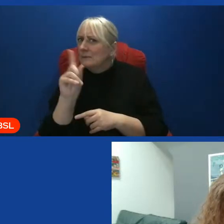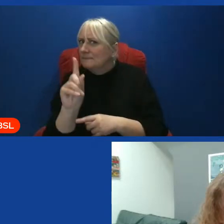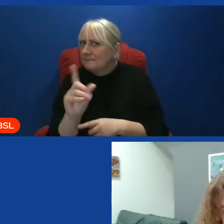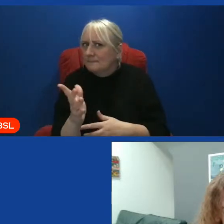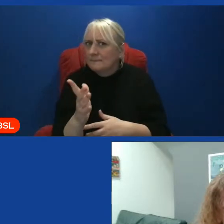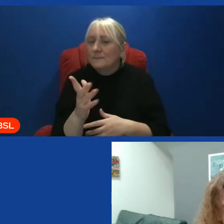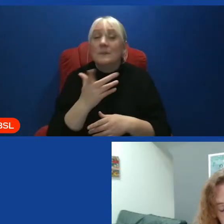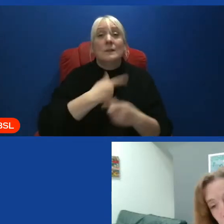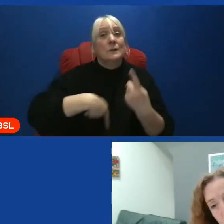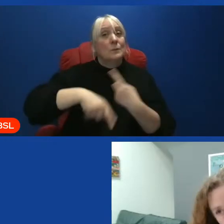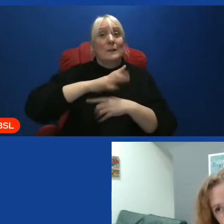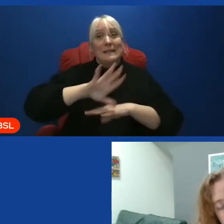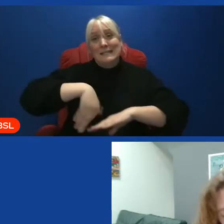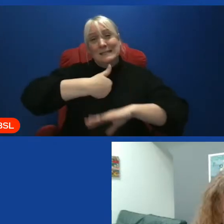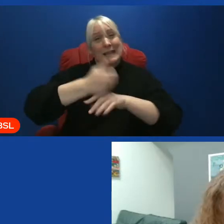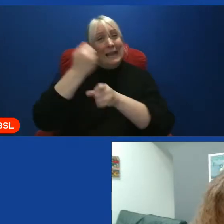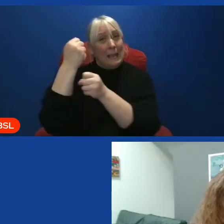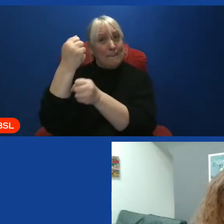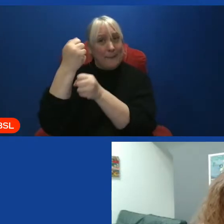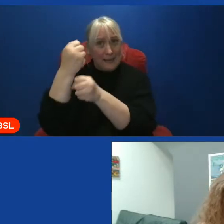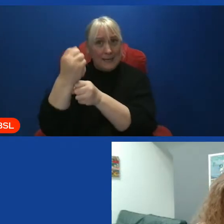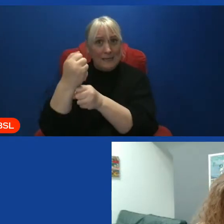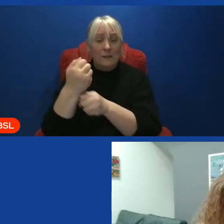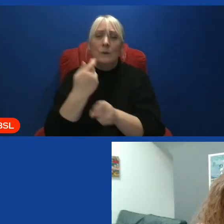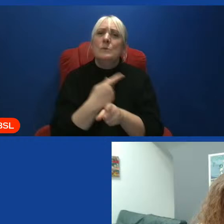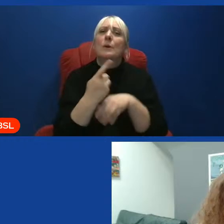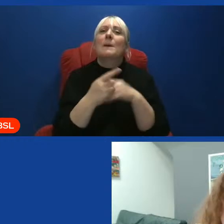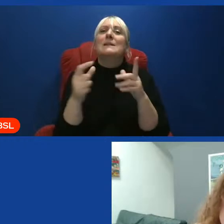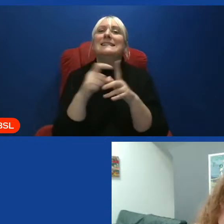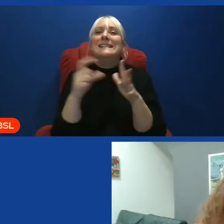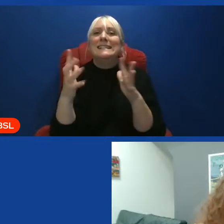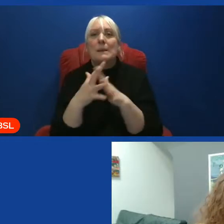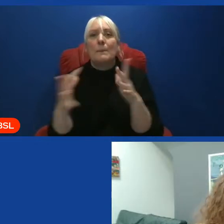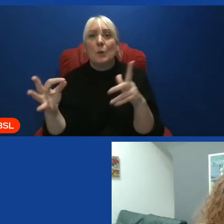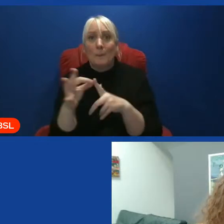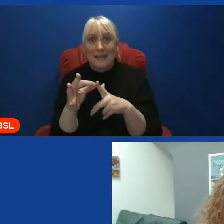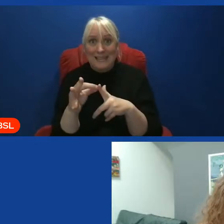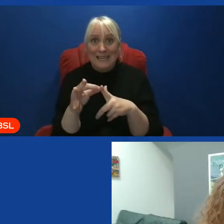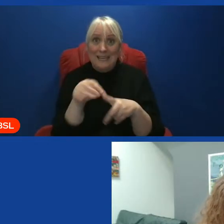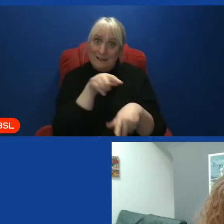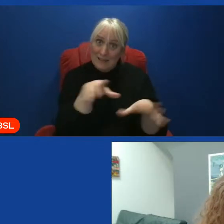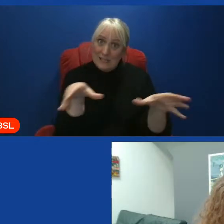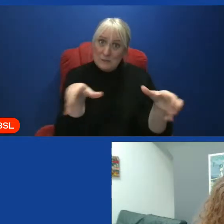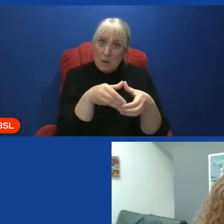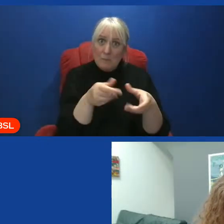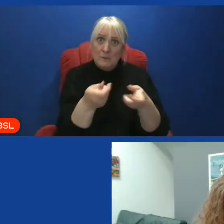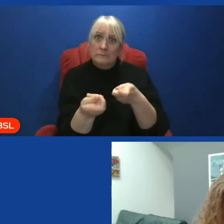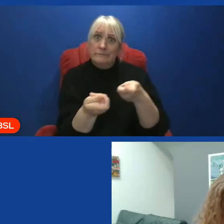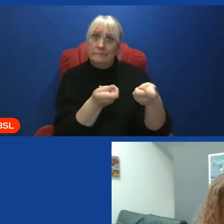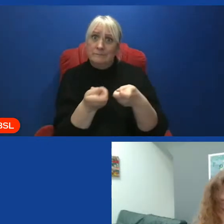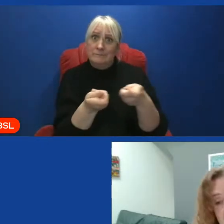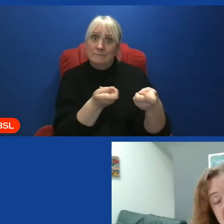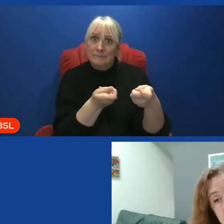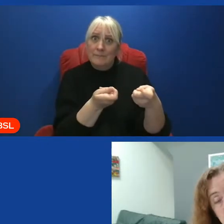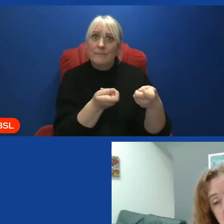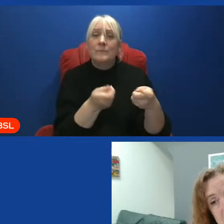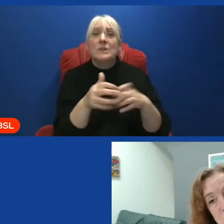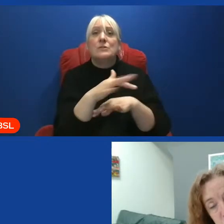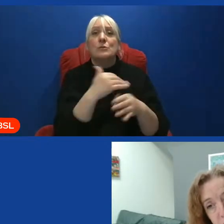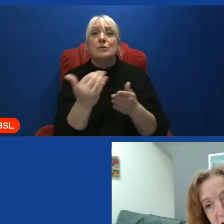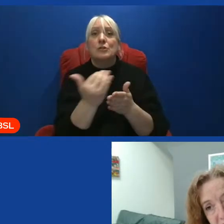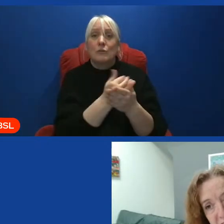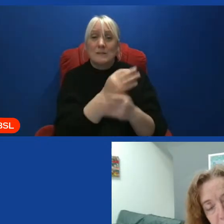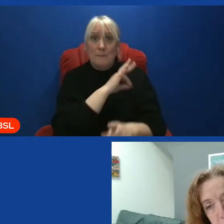all of this. I mean, we talk a lot about the DWP, obviously the department that administers social security benefits. But when